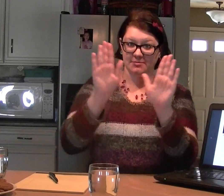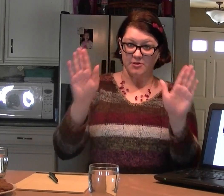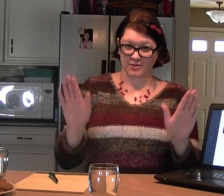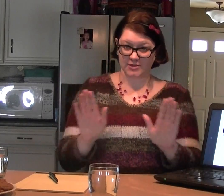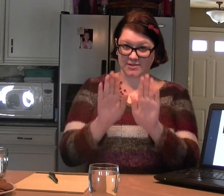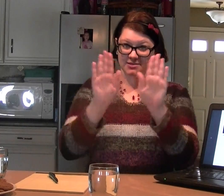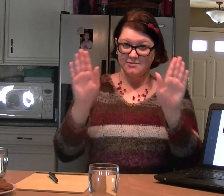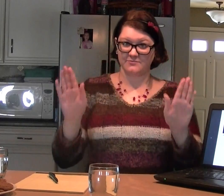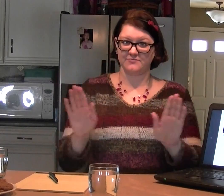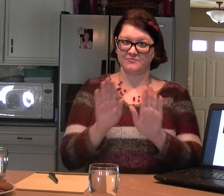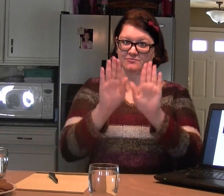and go like this.